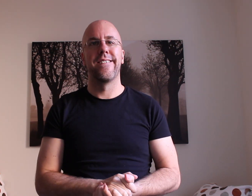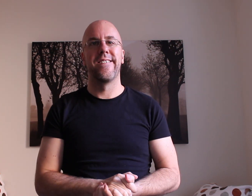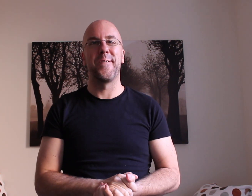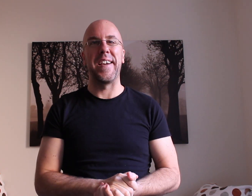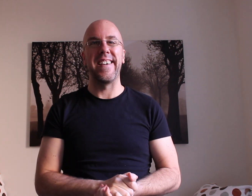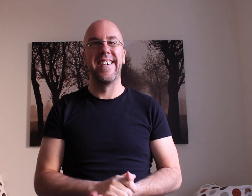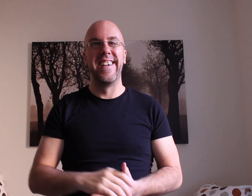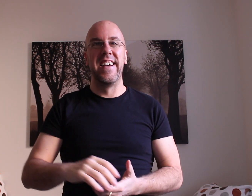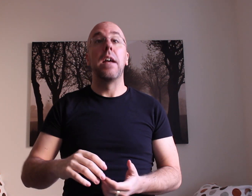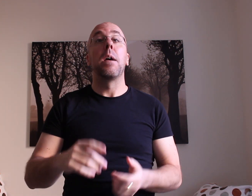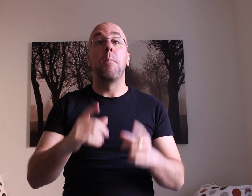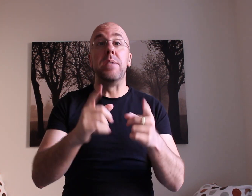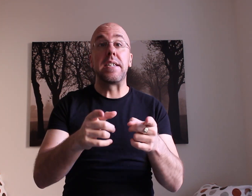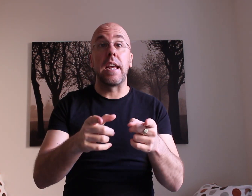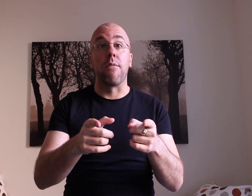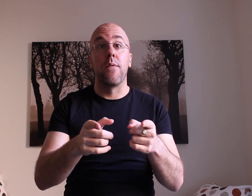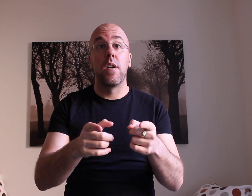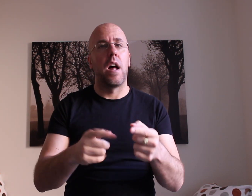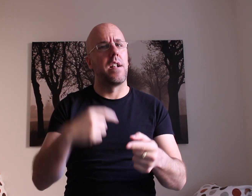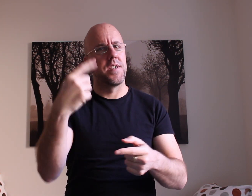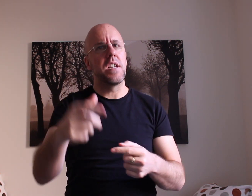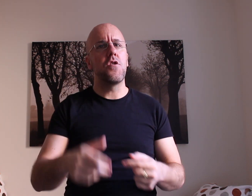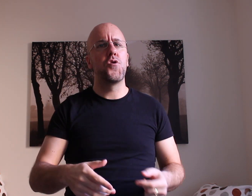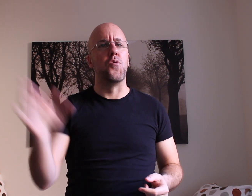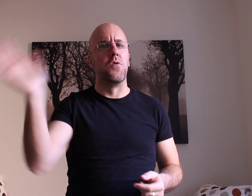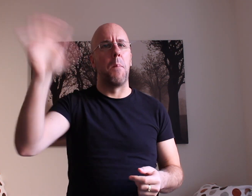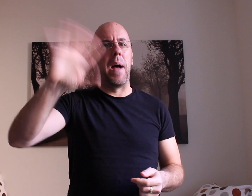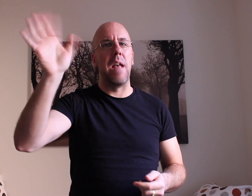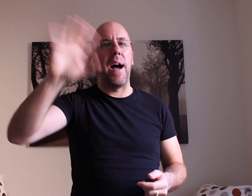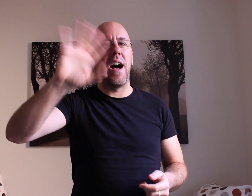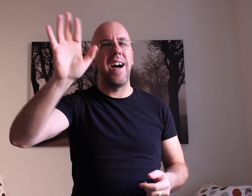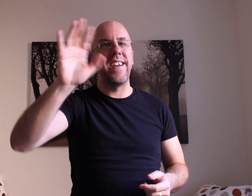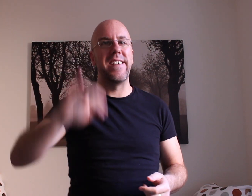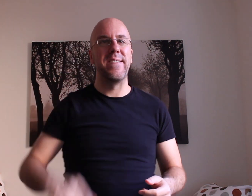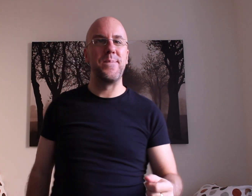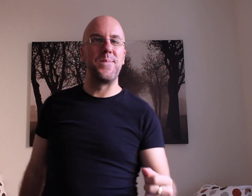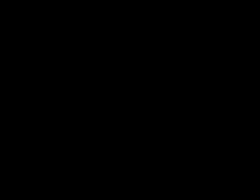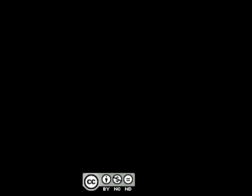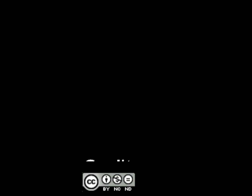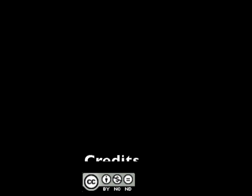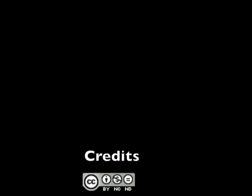Okay? Be safe. I'll see you soon. Bye-bye.